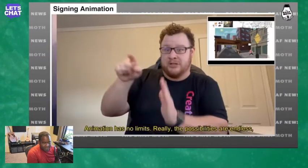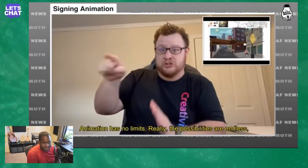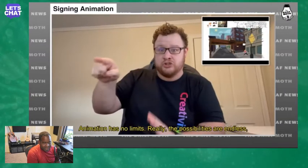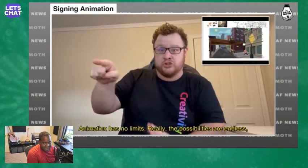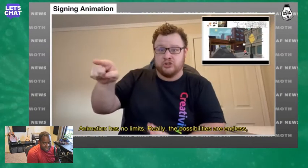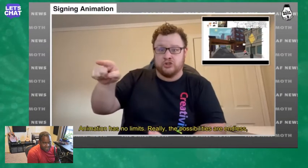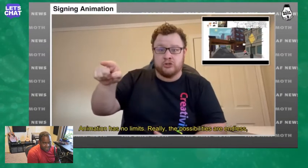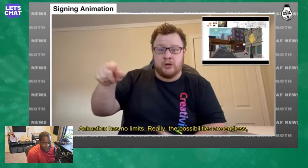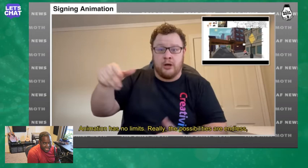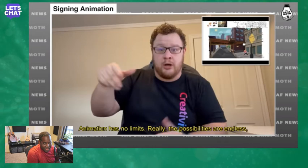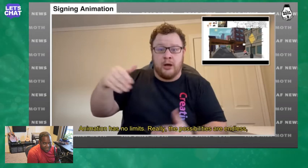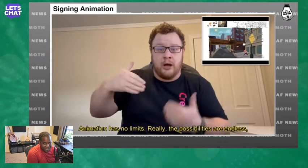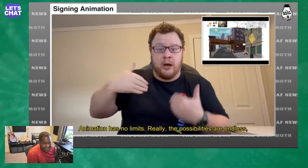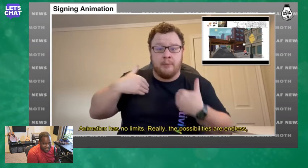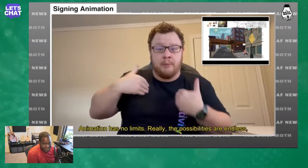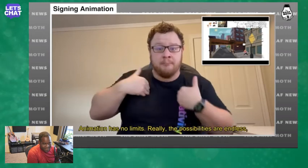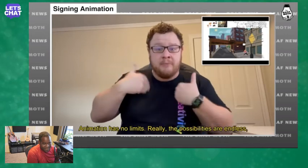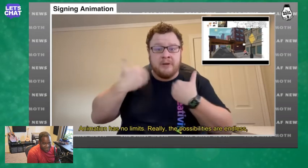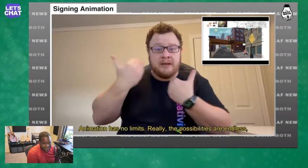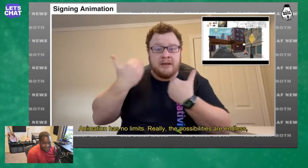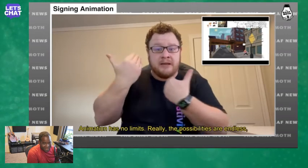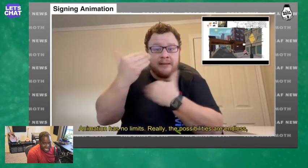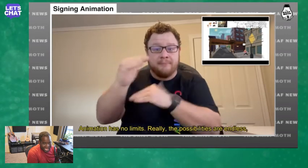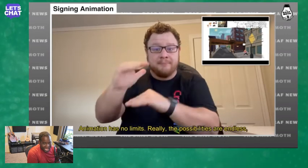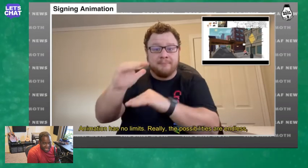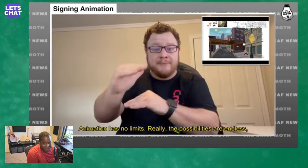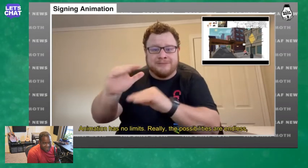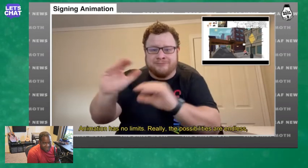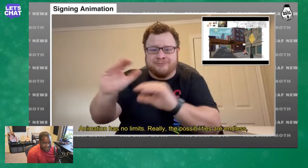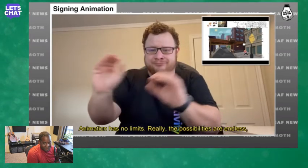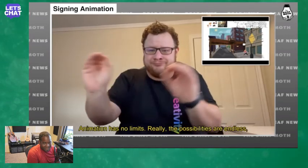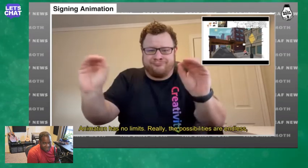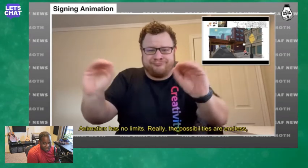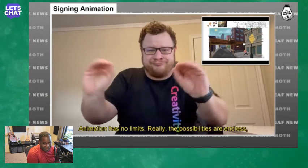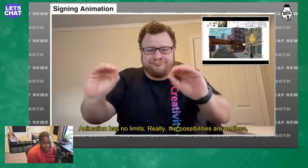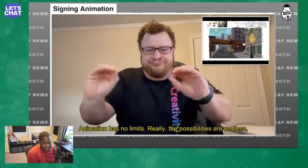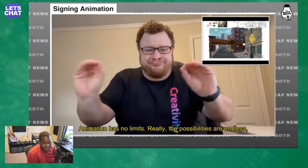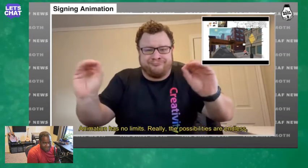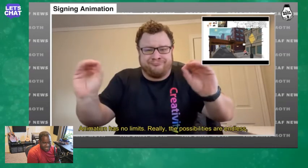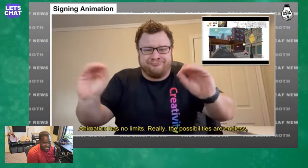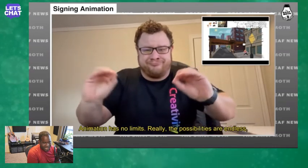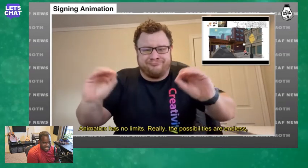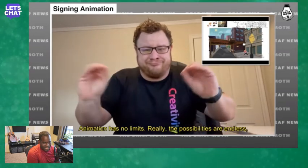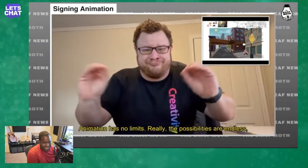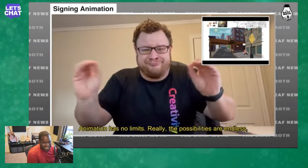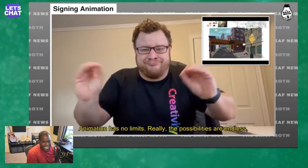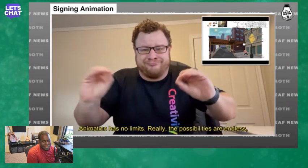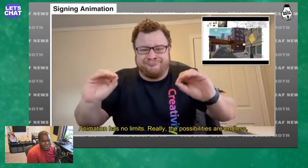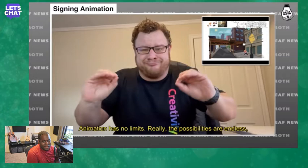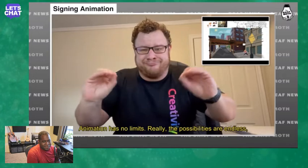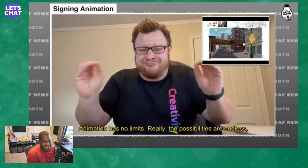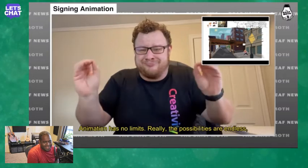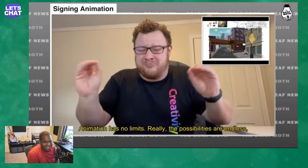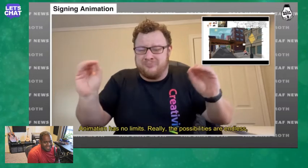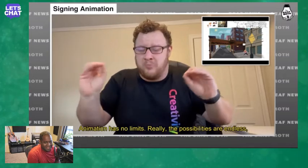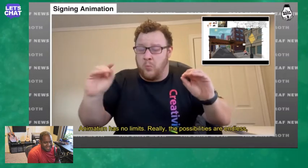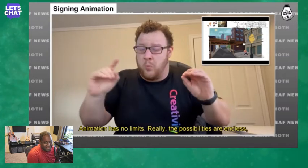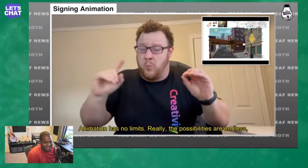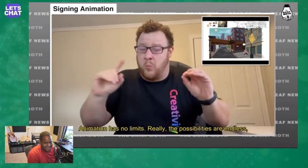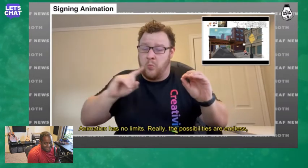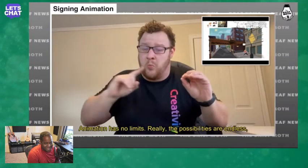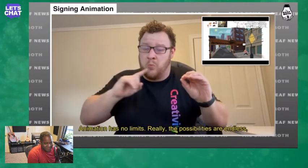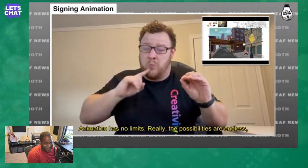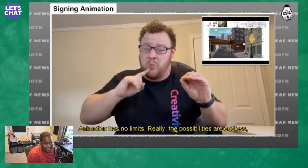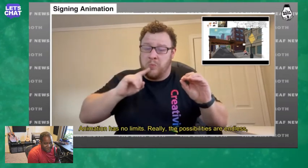Let's see, what's he say? He says that, have, limit, none. Yeah, look at him.